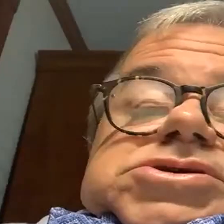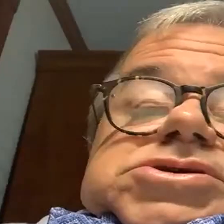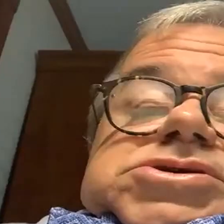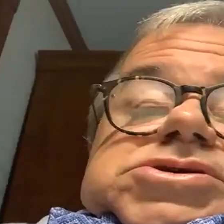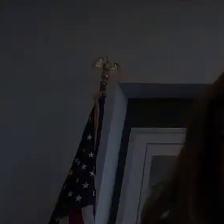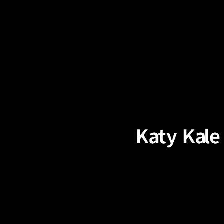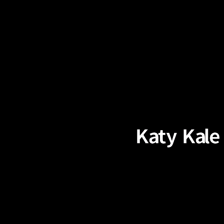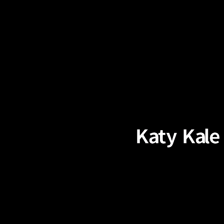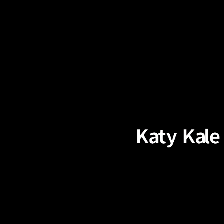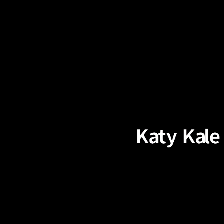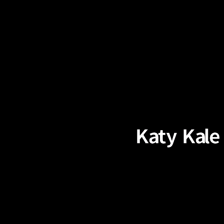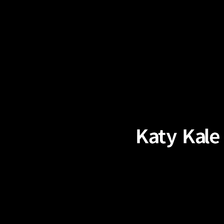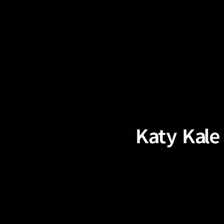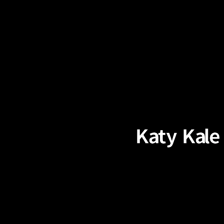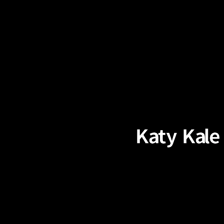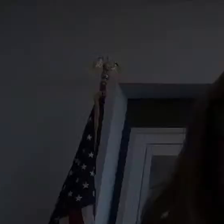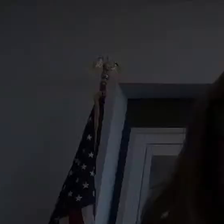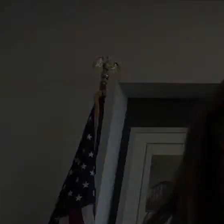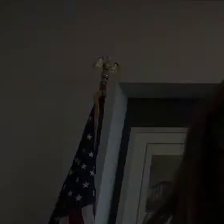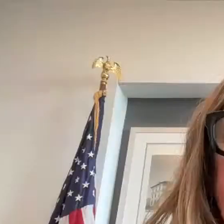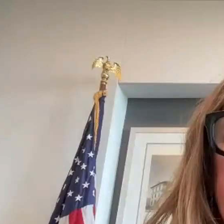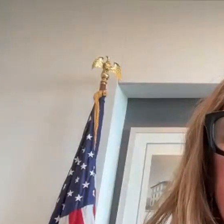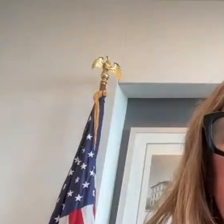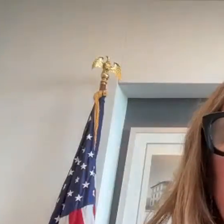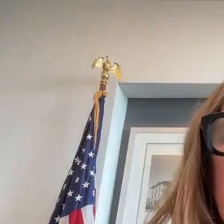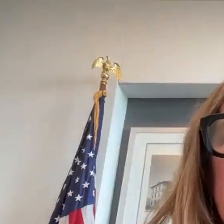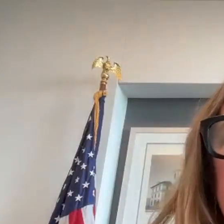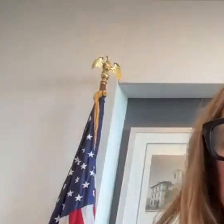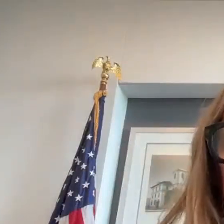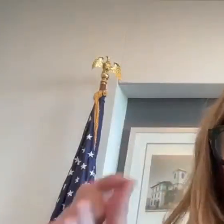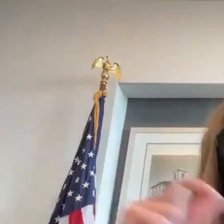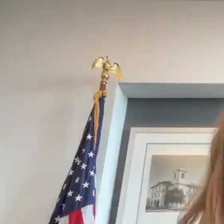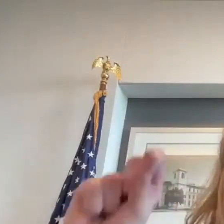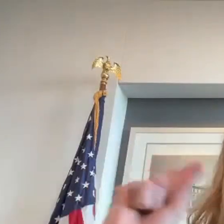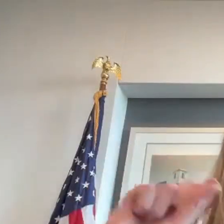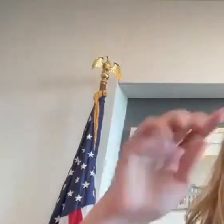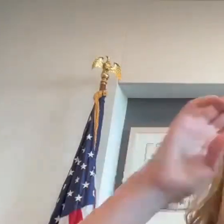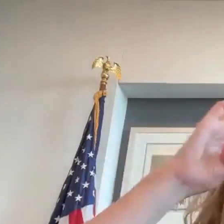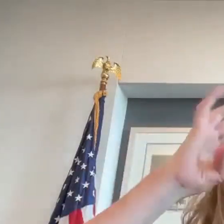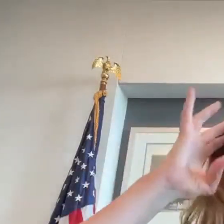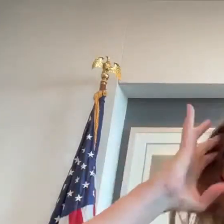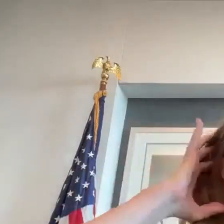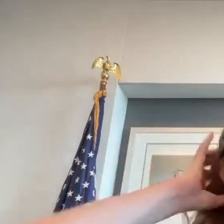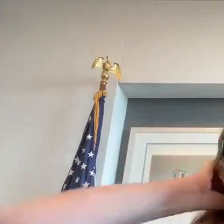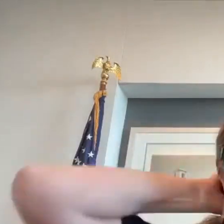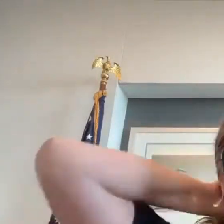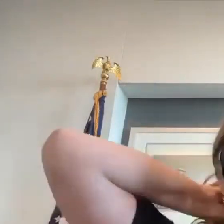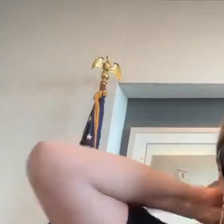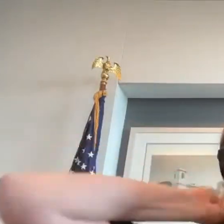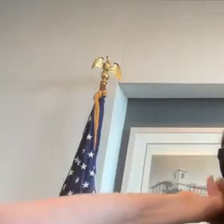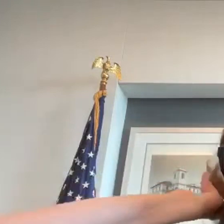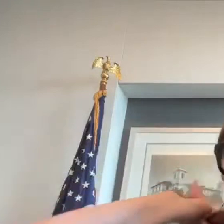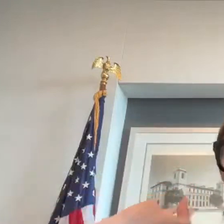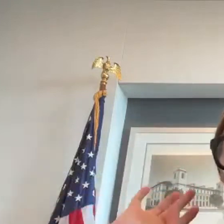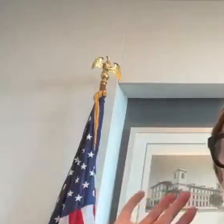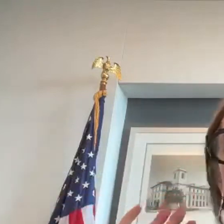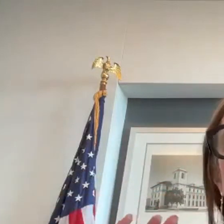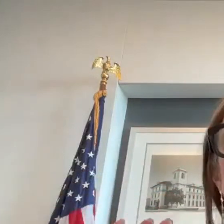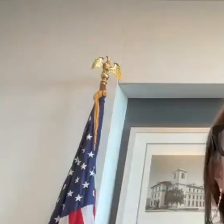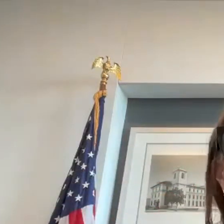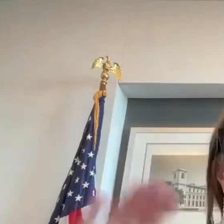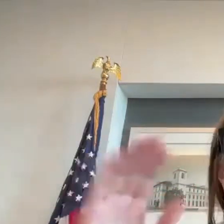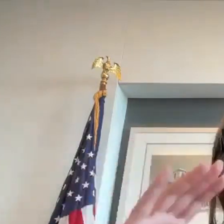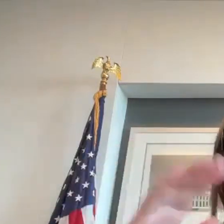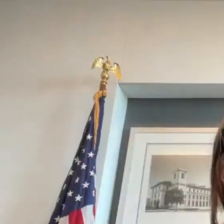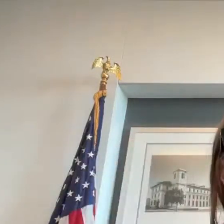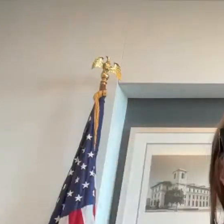And just as somebody who uses Zoom often, you may need to put that link in a few times during the